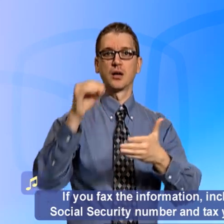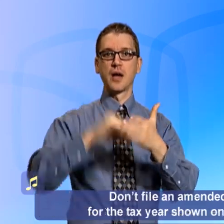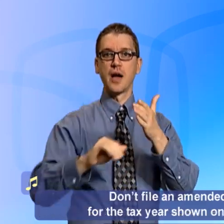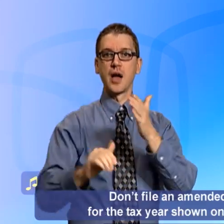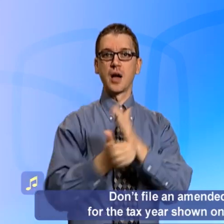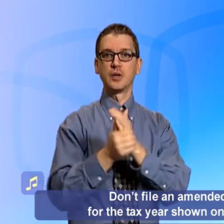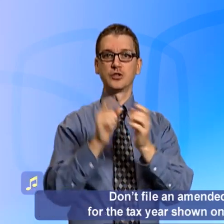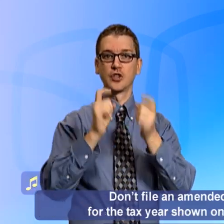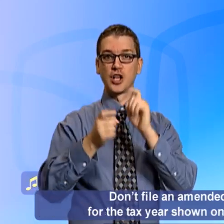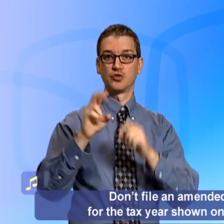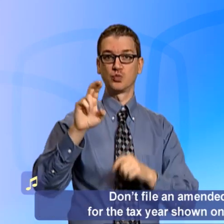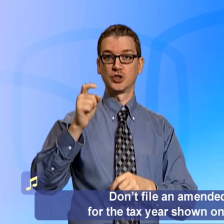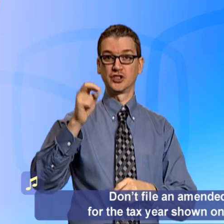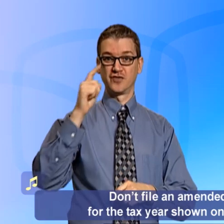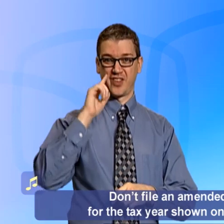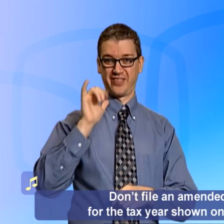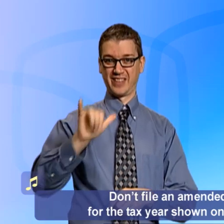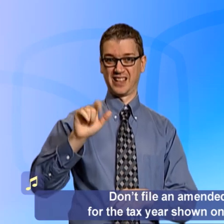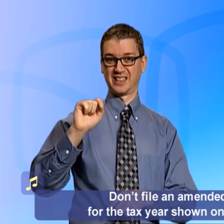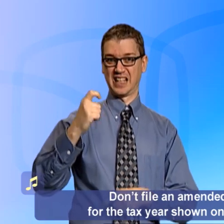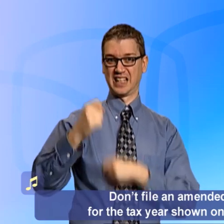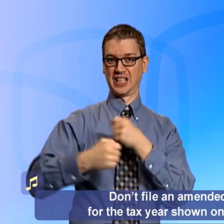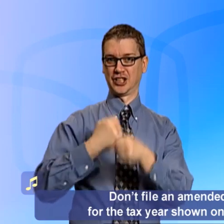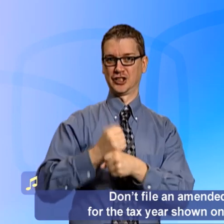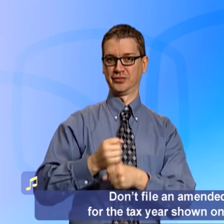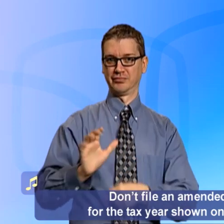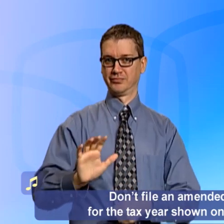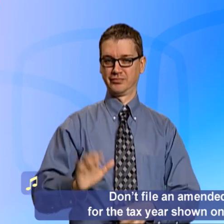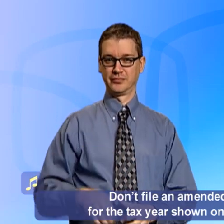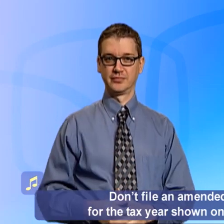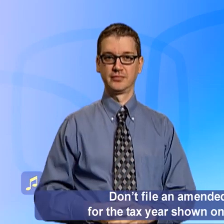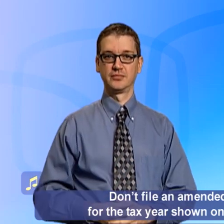Don't file an amended return for the tax year shown on the notice.